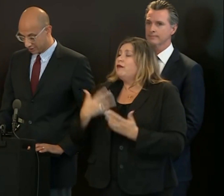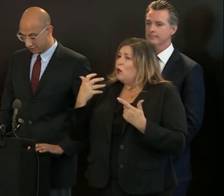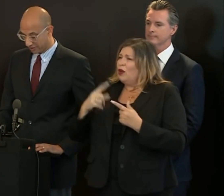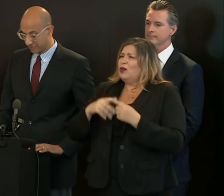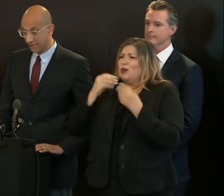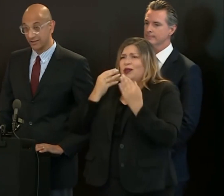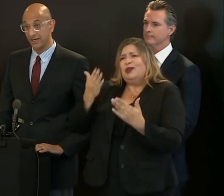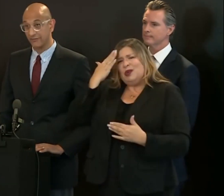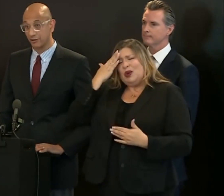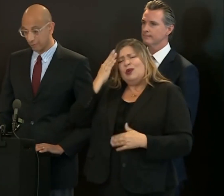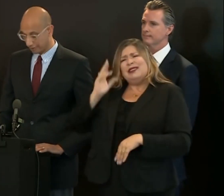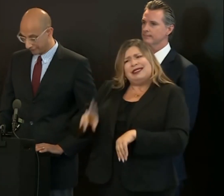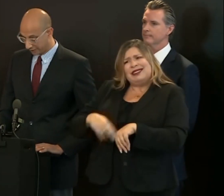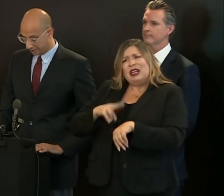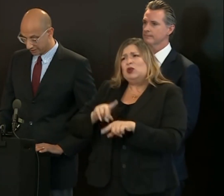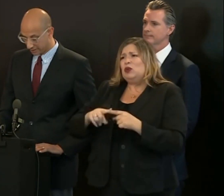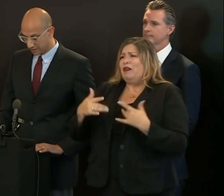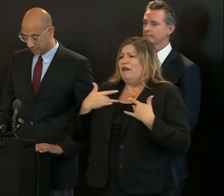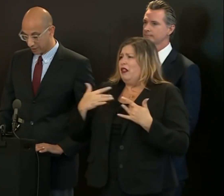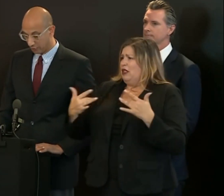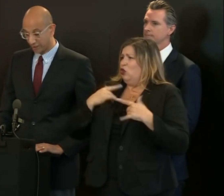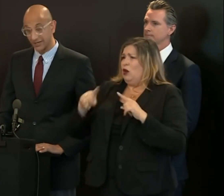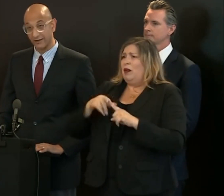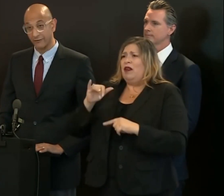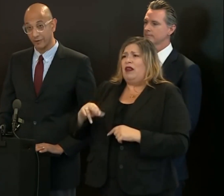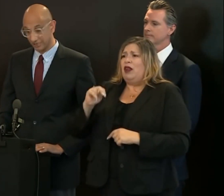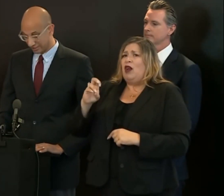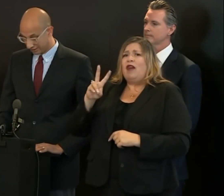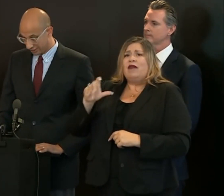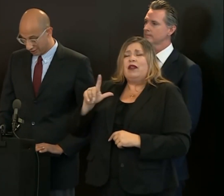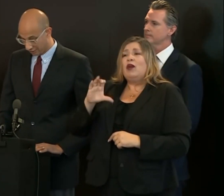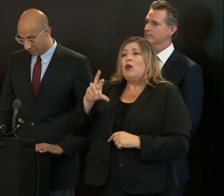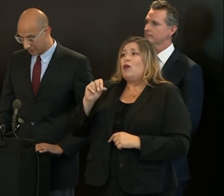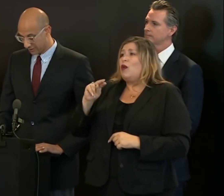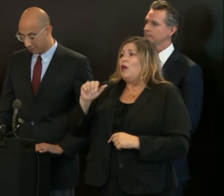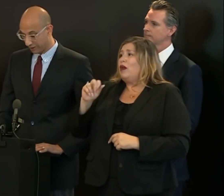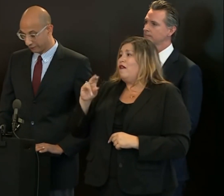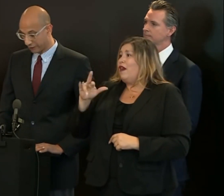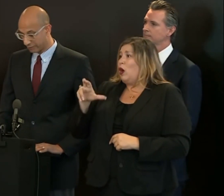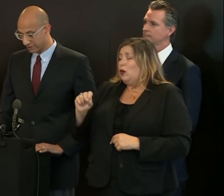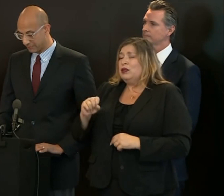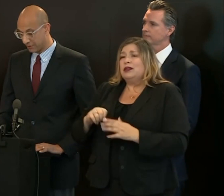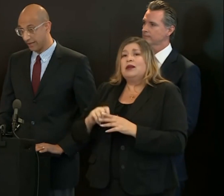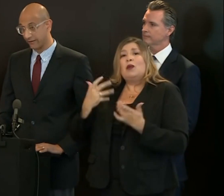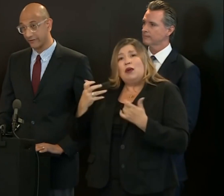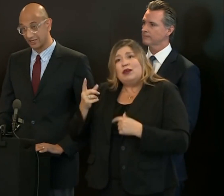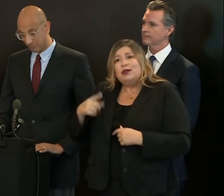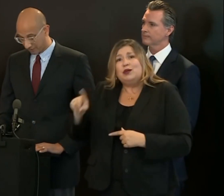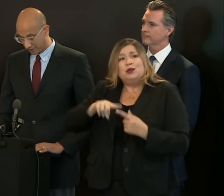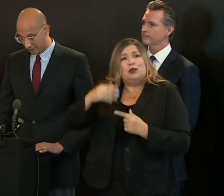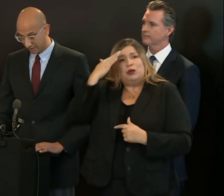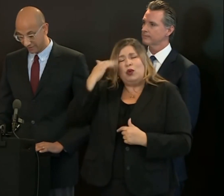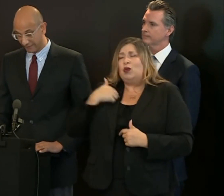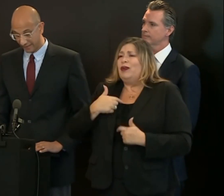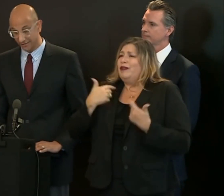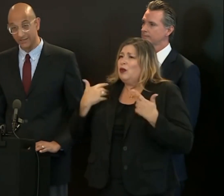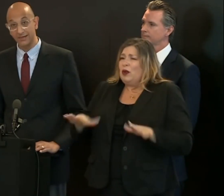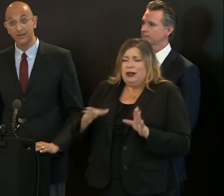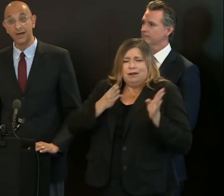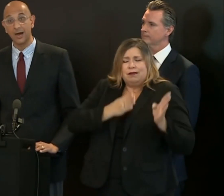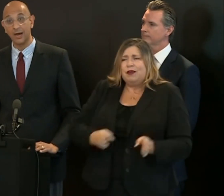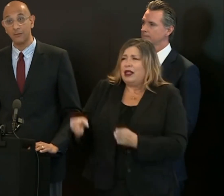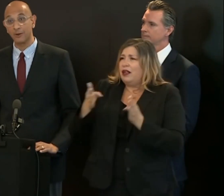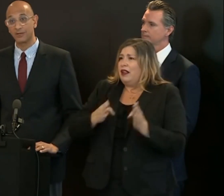feel concerned about the novel coronavirus, but I want Californians to know that we have rigorously planned for this public health